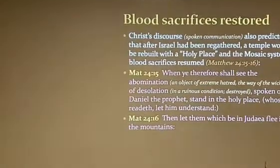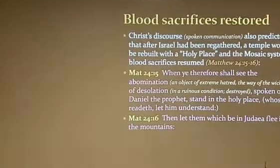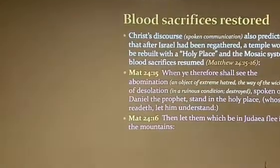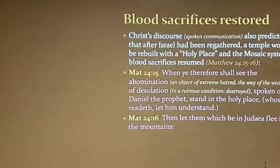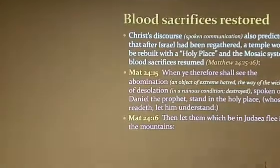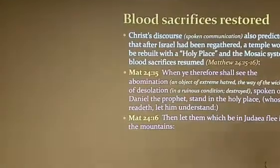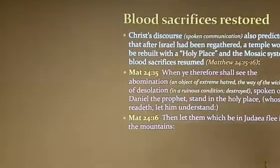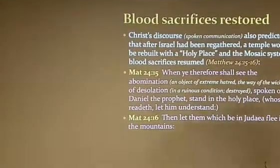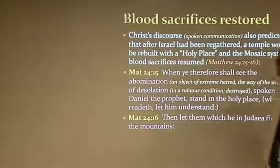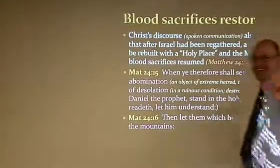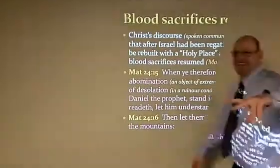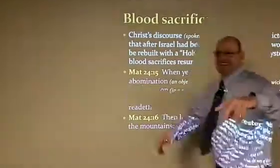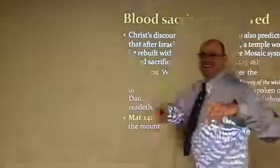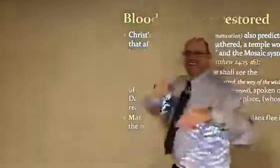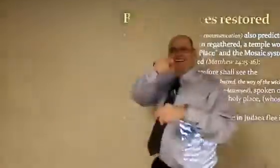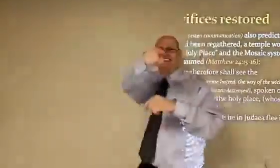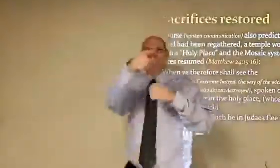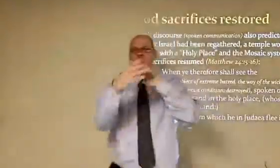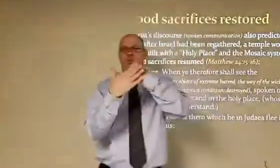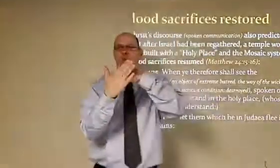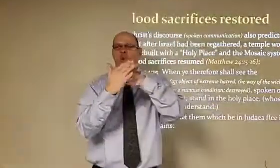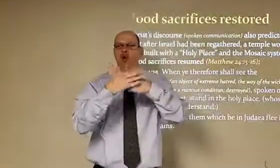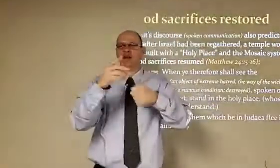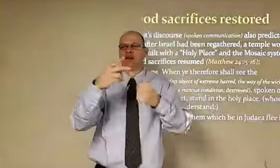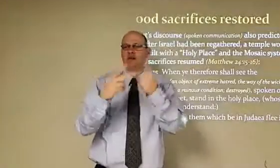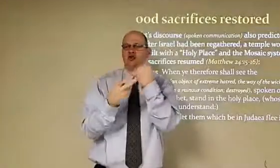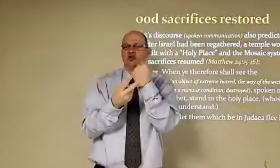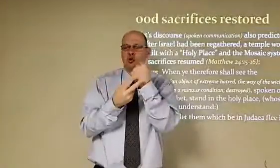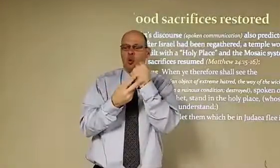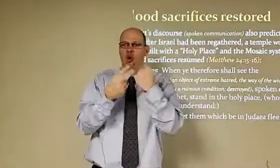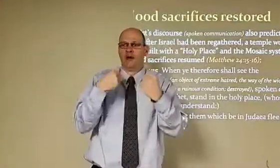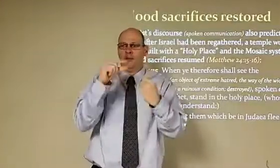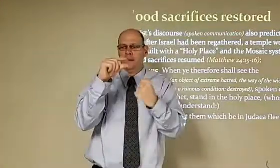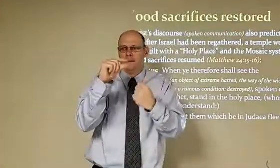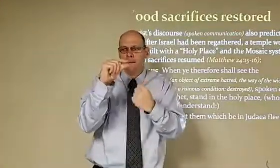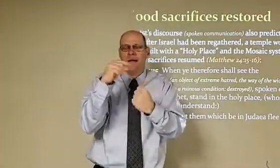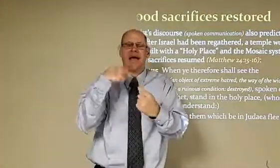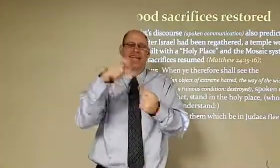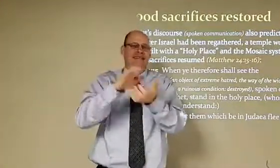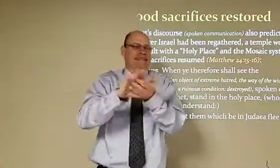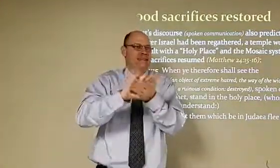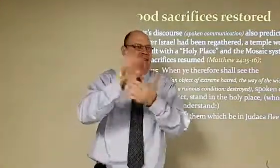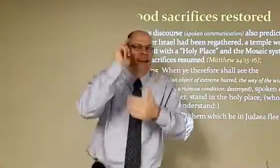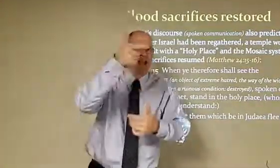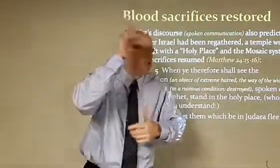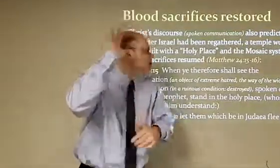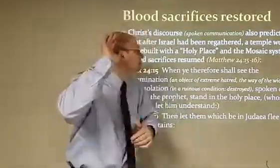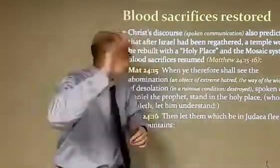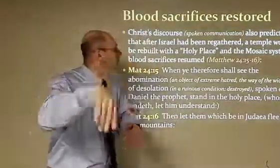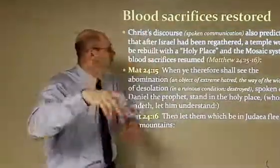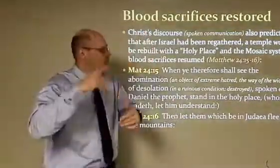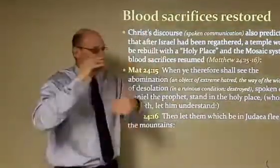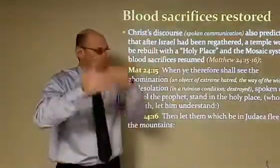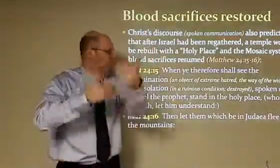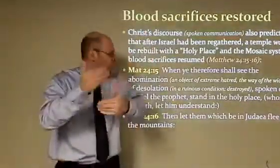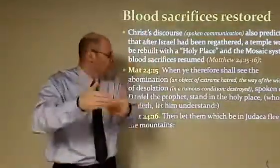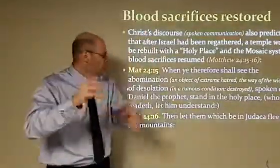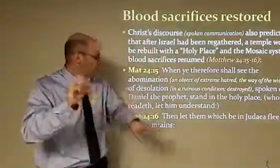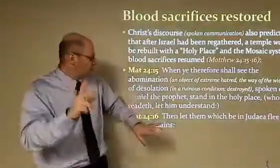There was some issue momentarily on Facebook. It was just a warning that storage is very little, so I'm going to have to clean this up. Okay,